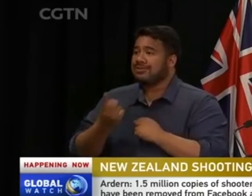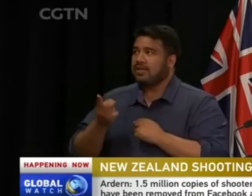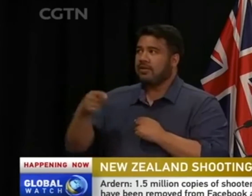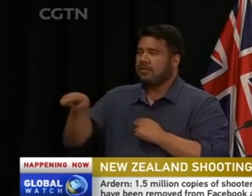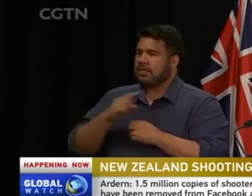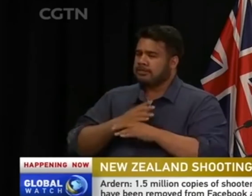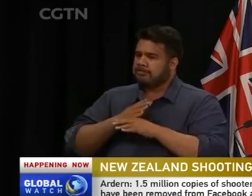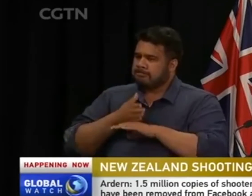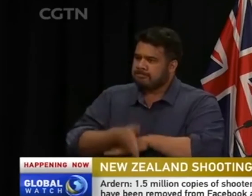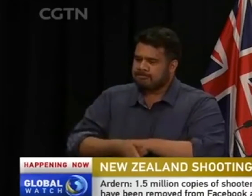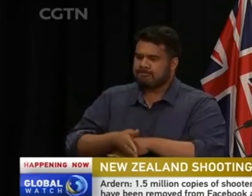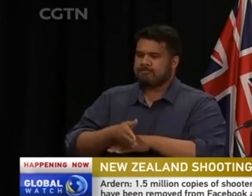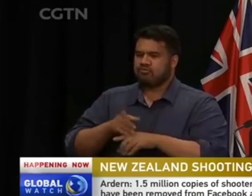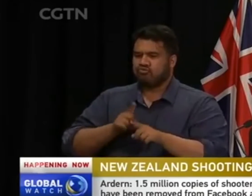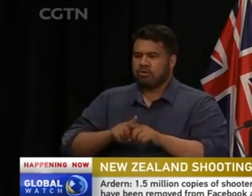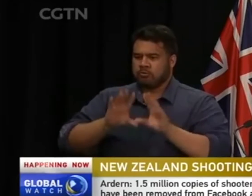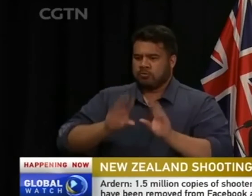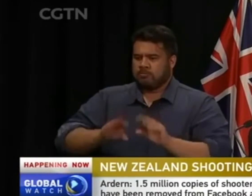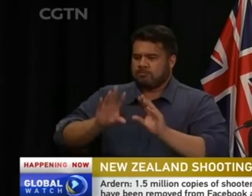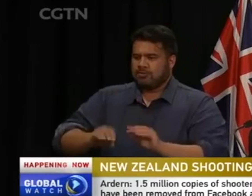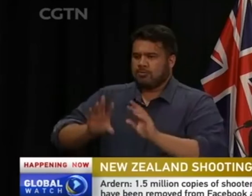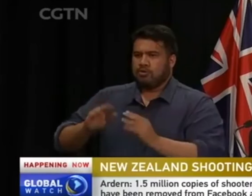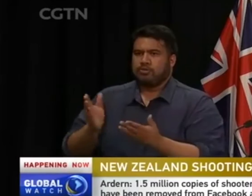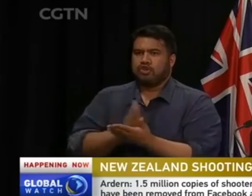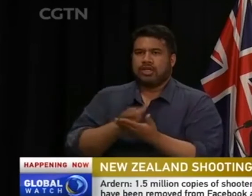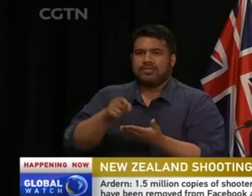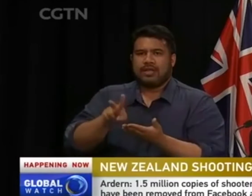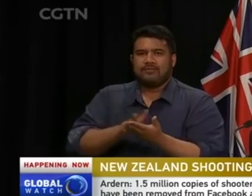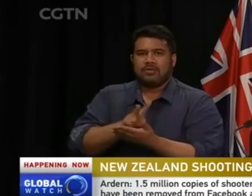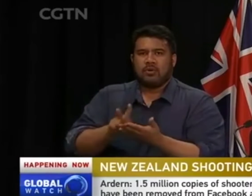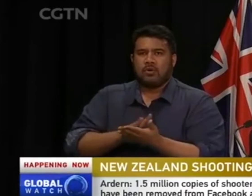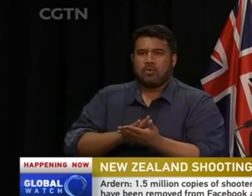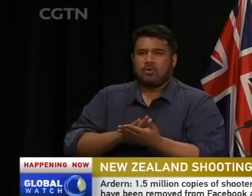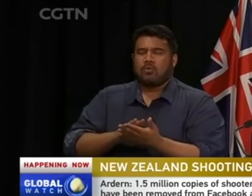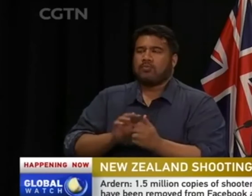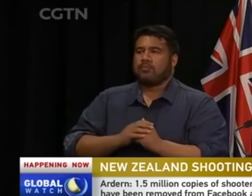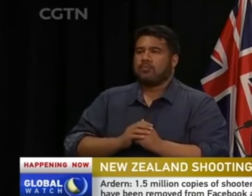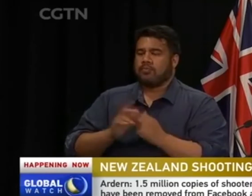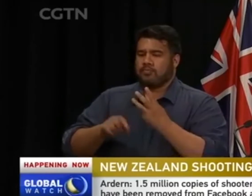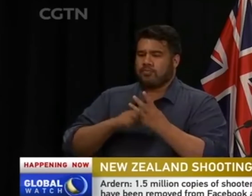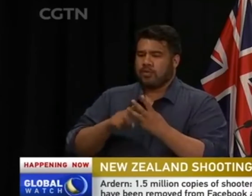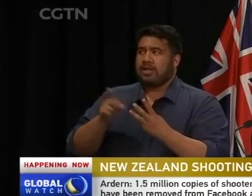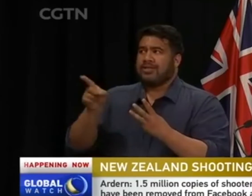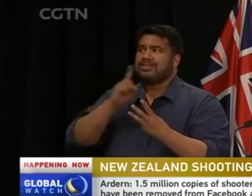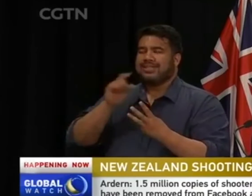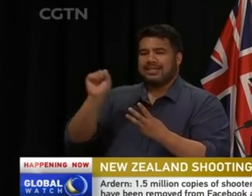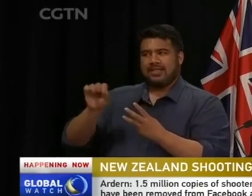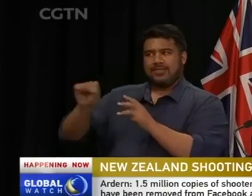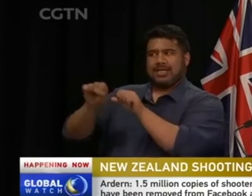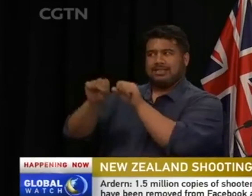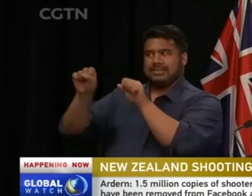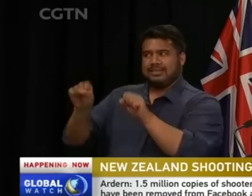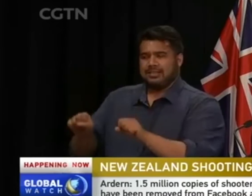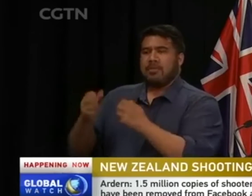proactively on the sharing of videos and content in the aftermath. They've acknowledged some of the systems that they have